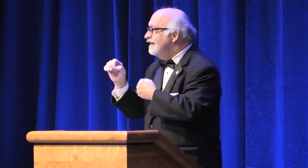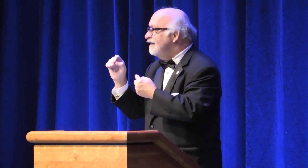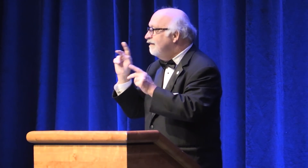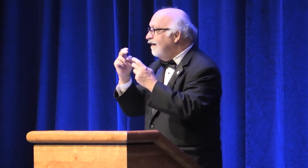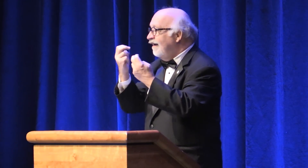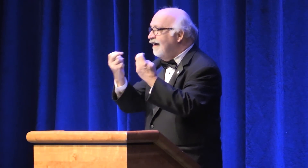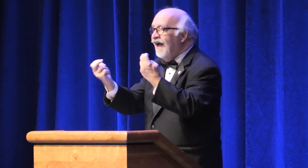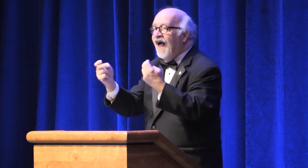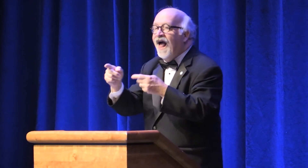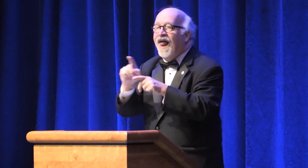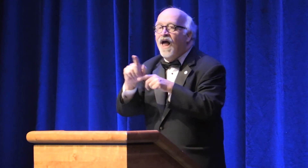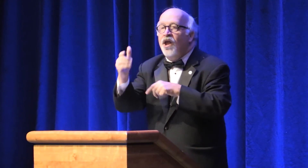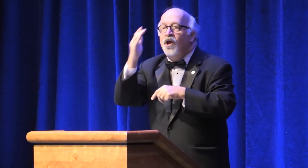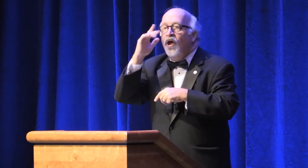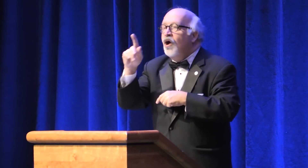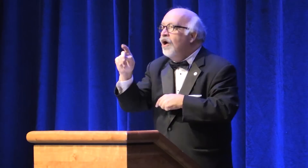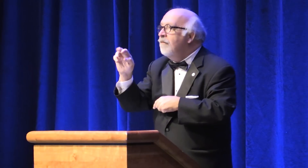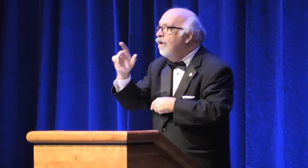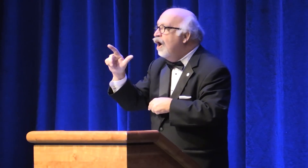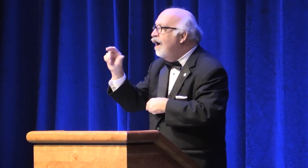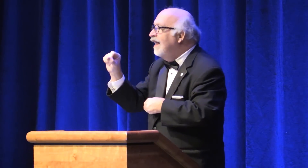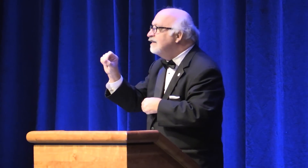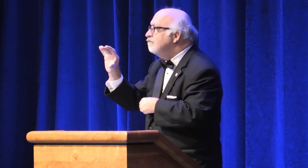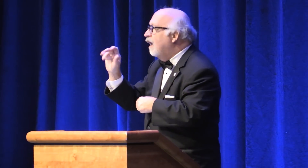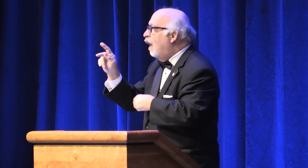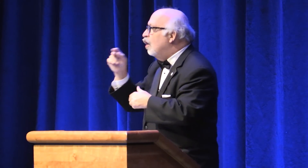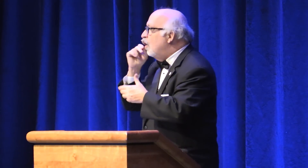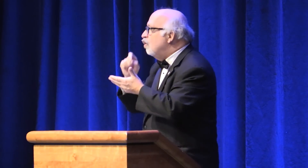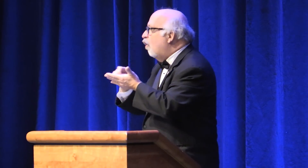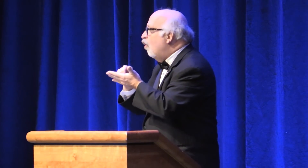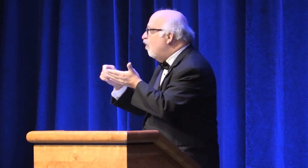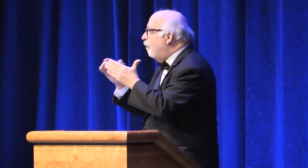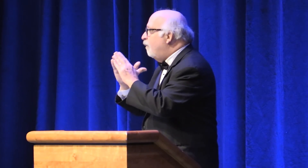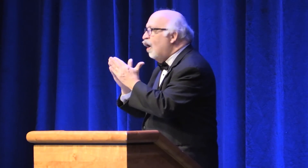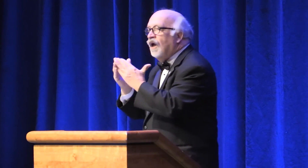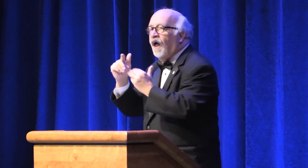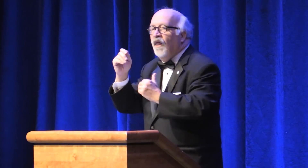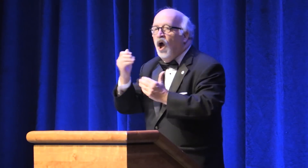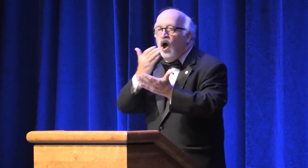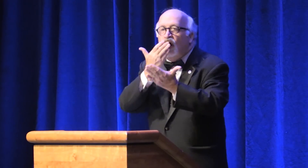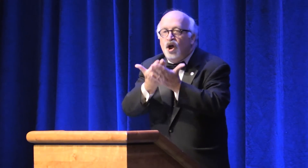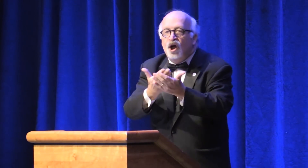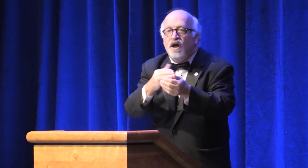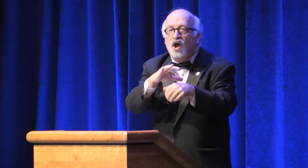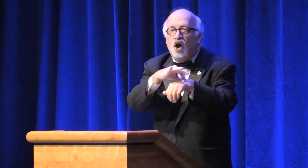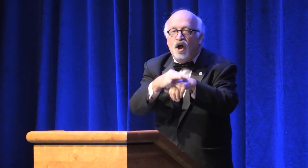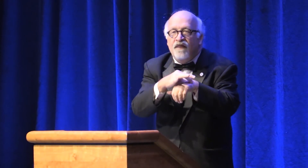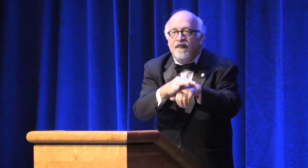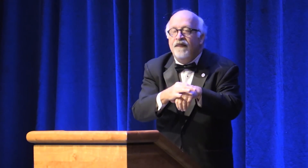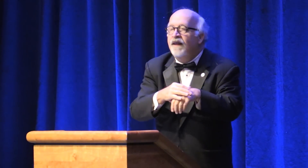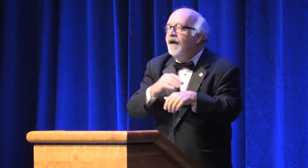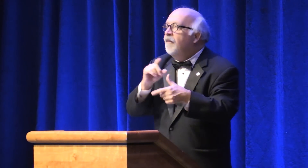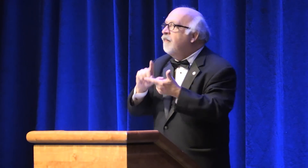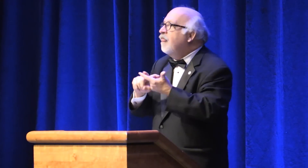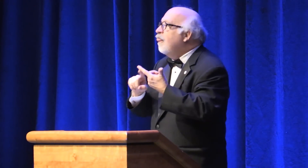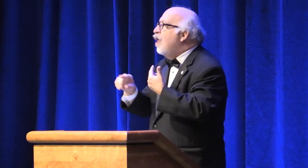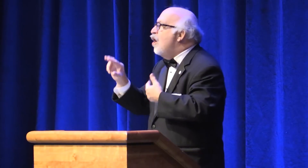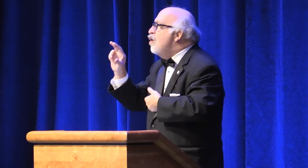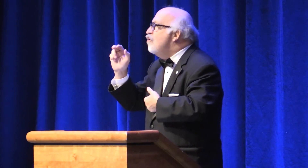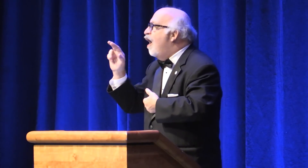in front of this wonderful, esteemed group of Nobel Prize laureate winners. And you have people who were in